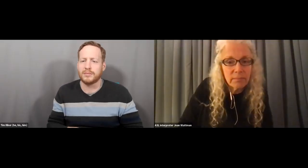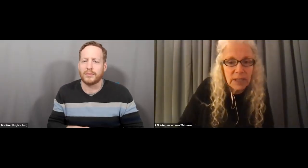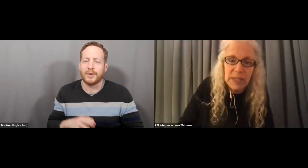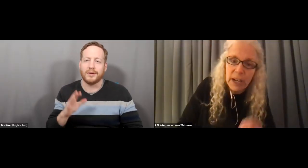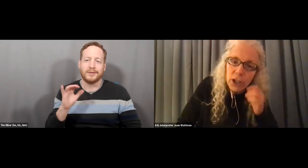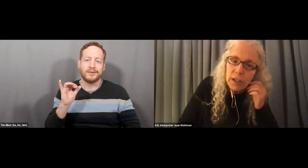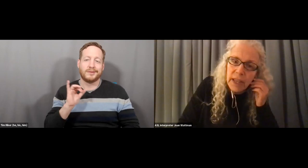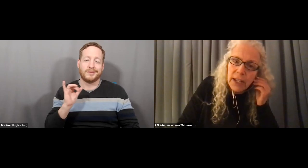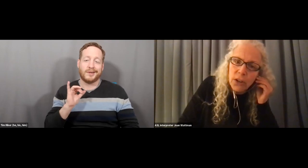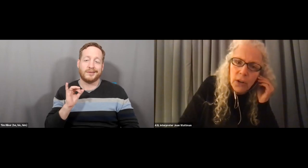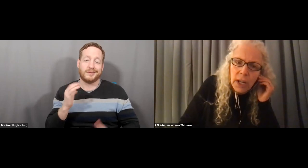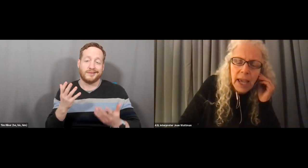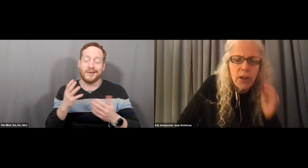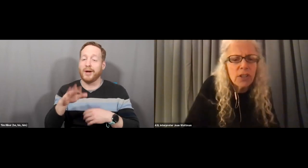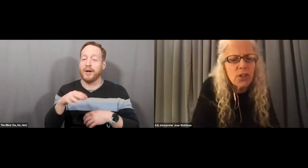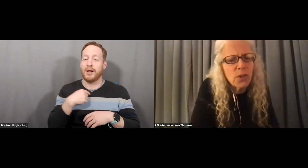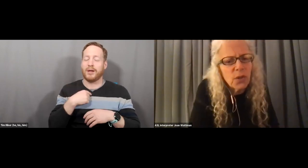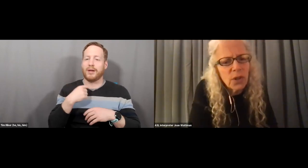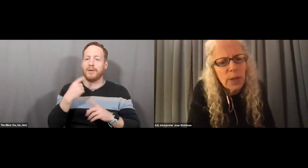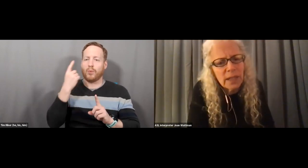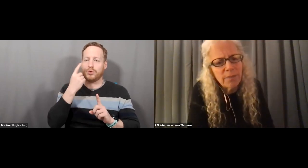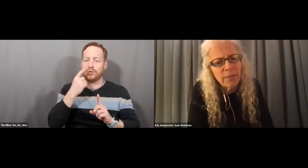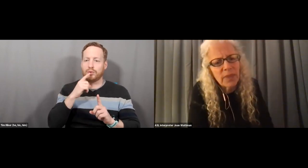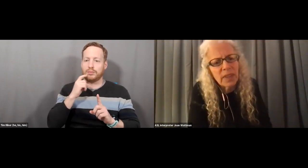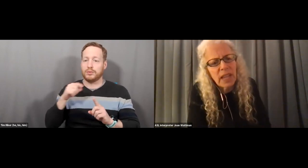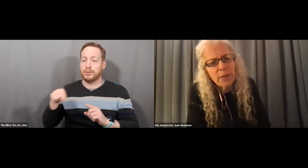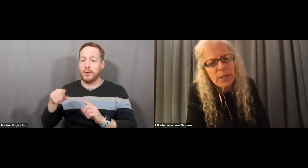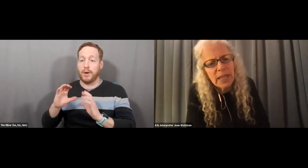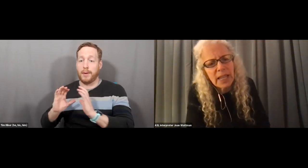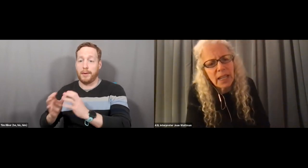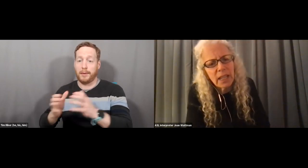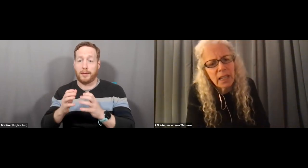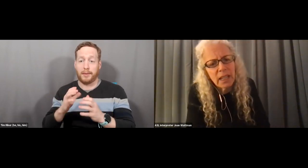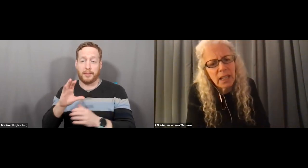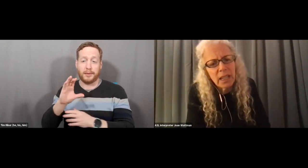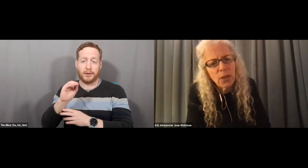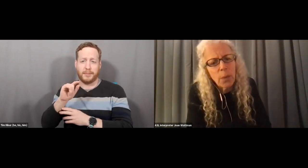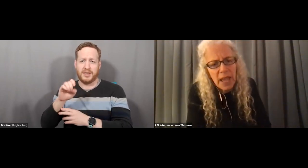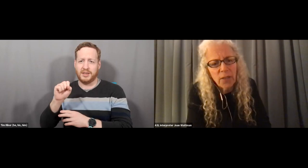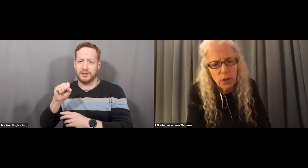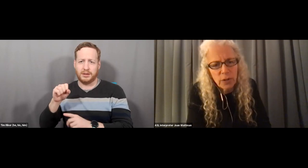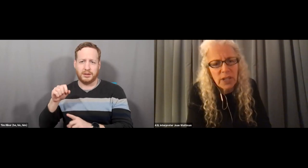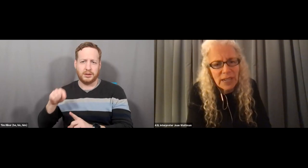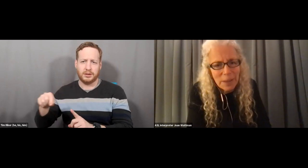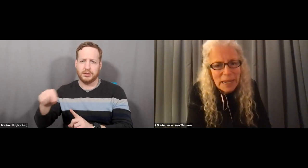Tim's saying good, thank you. And also, well, I was thinking when we have all those different